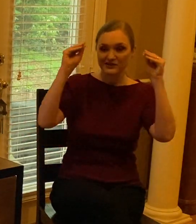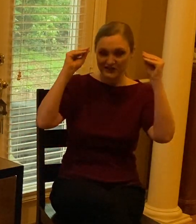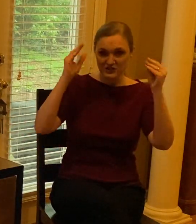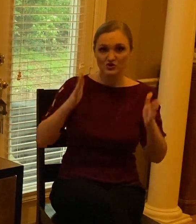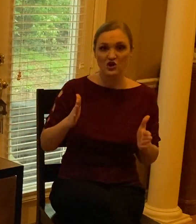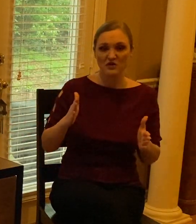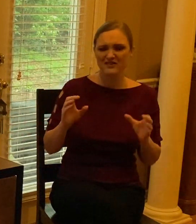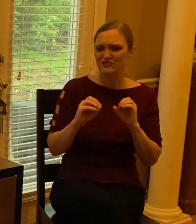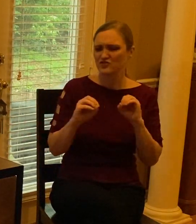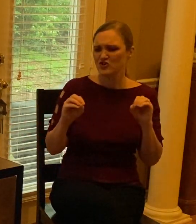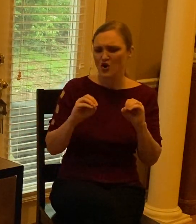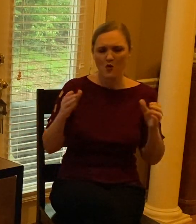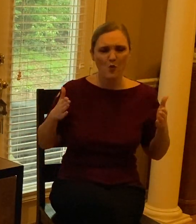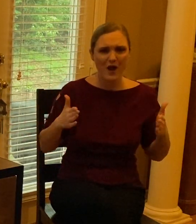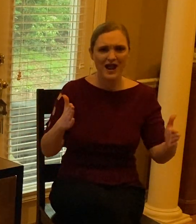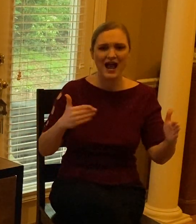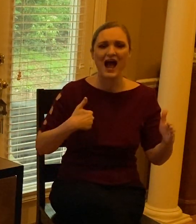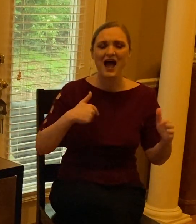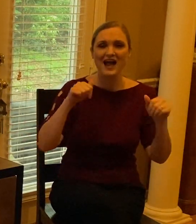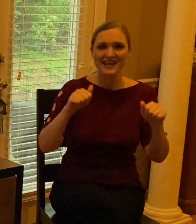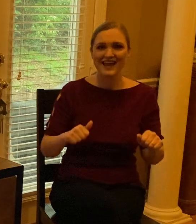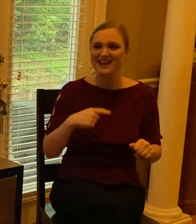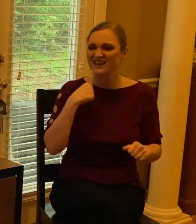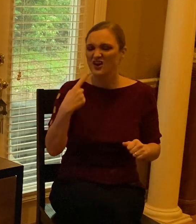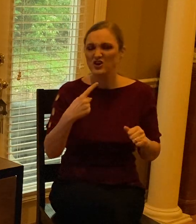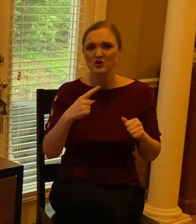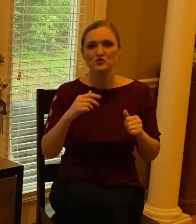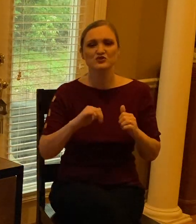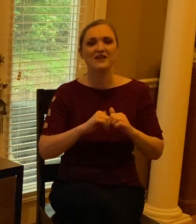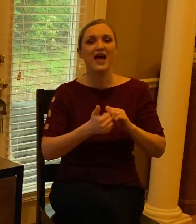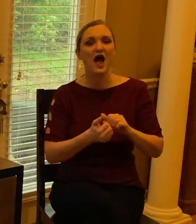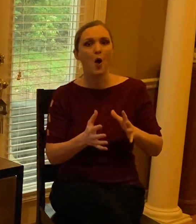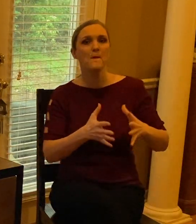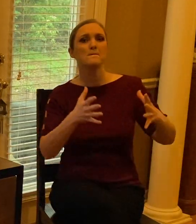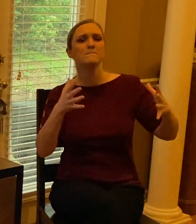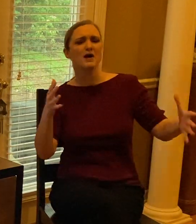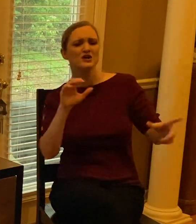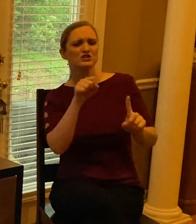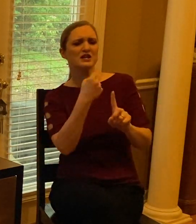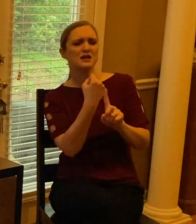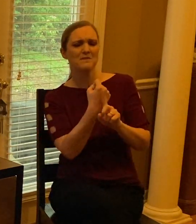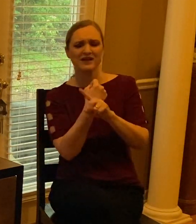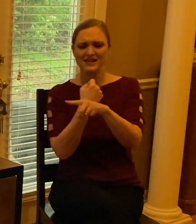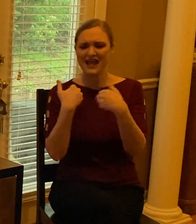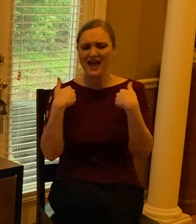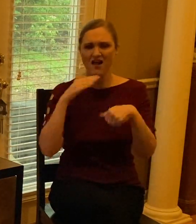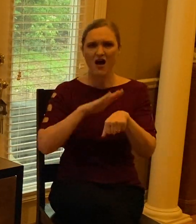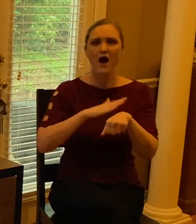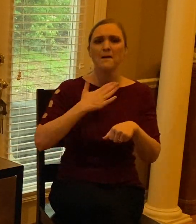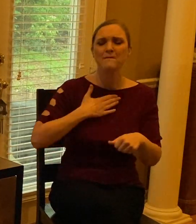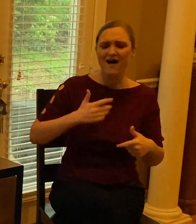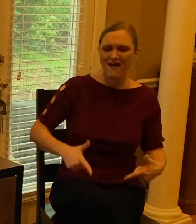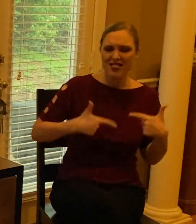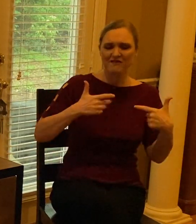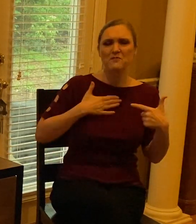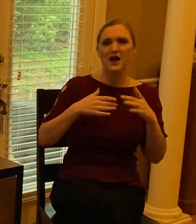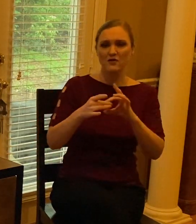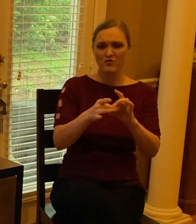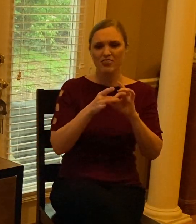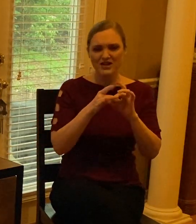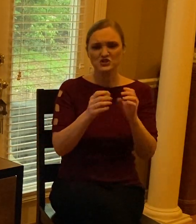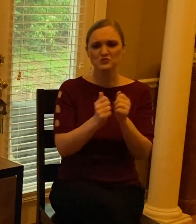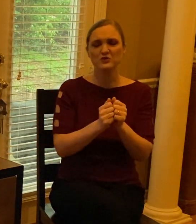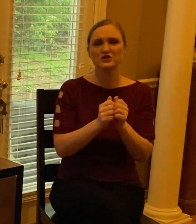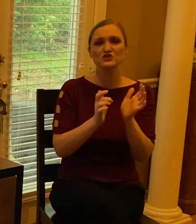way that I would ever be able to effectively communicate what kind of an impact he has had on my life and my relationship with Jesus